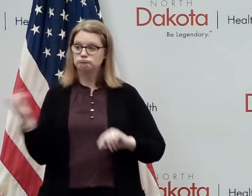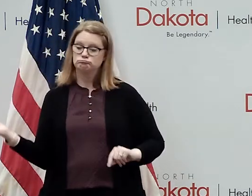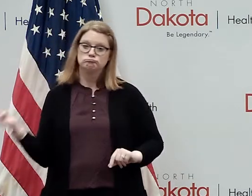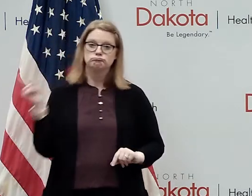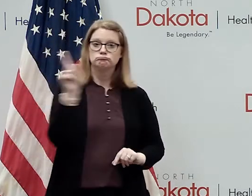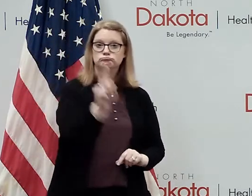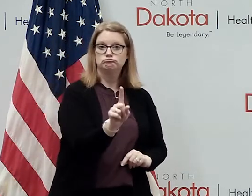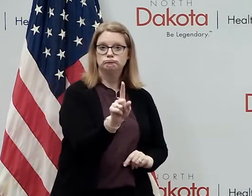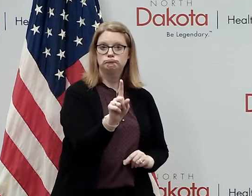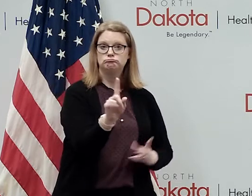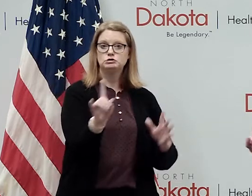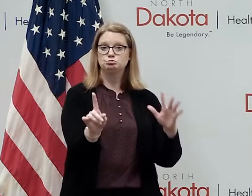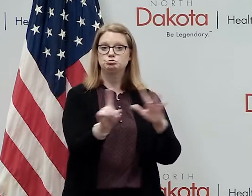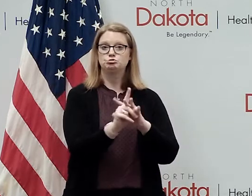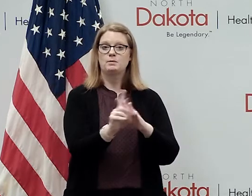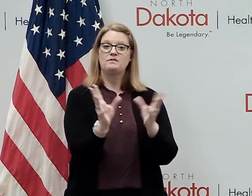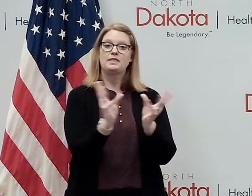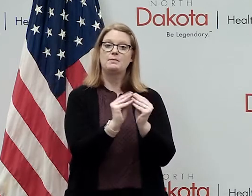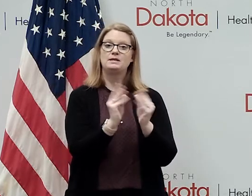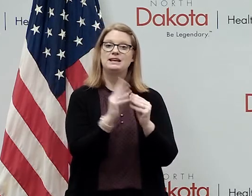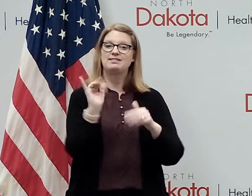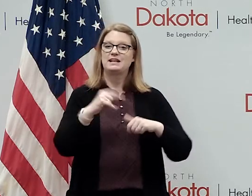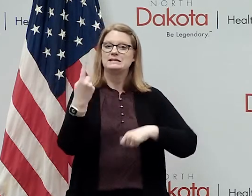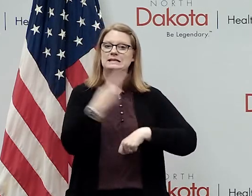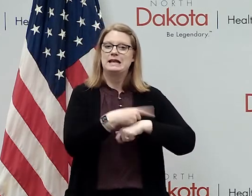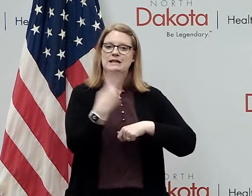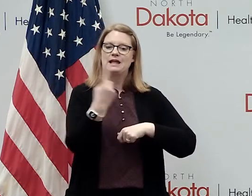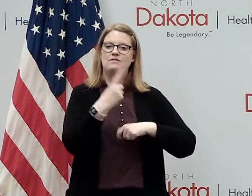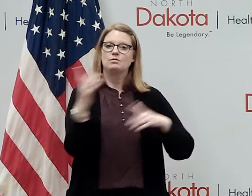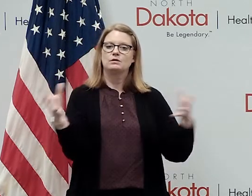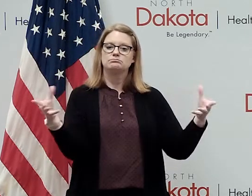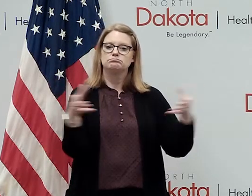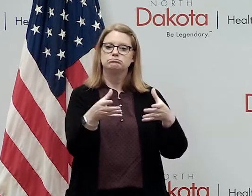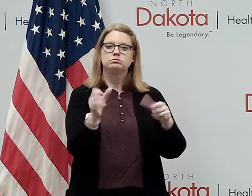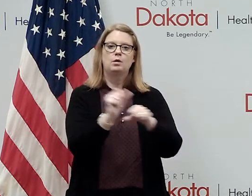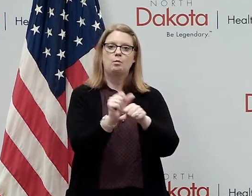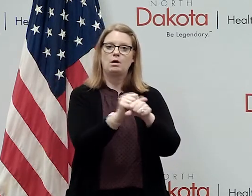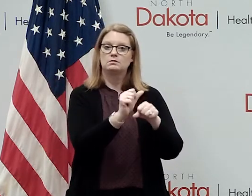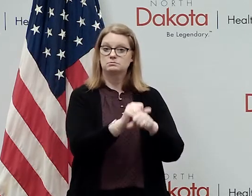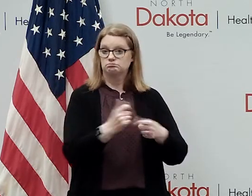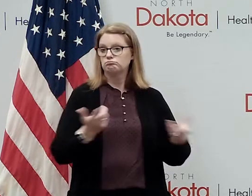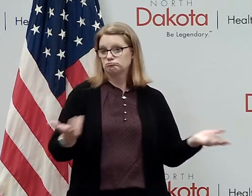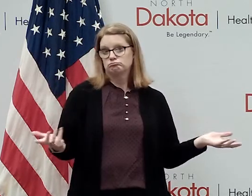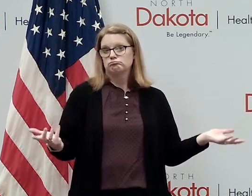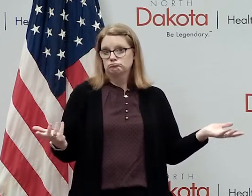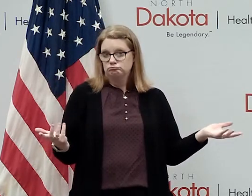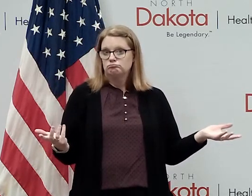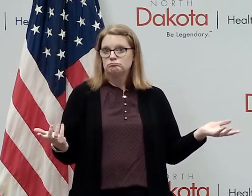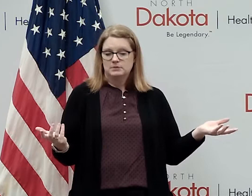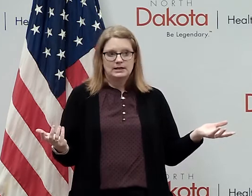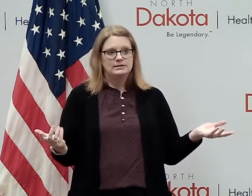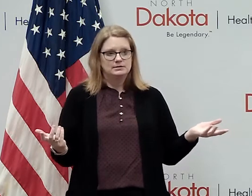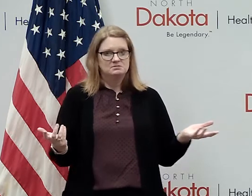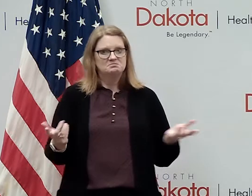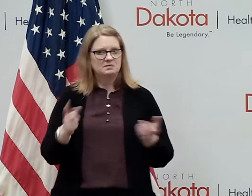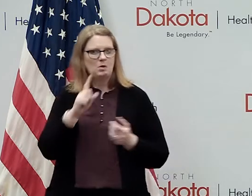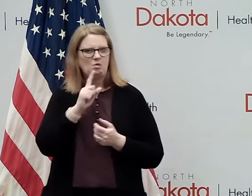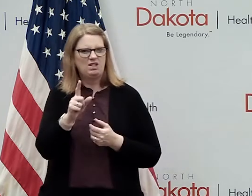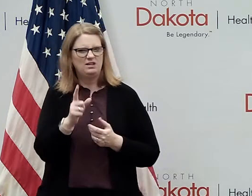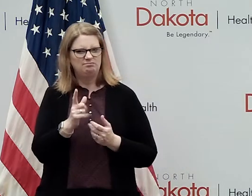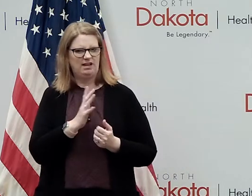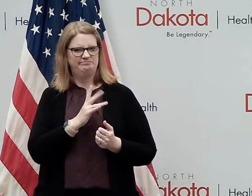in person for that meeting, then that's the day that everybody comes together and shows up. So I think we're going to see a lot of